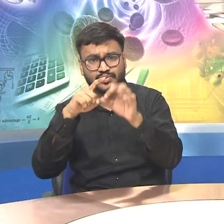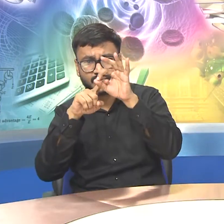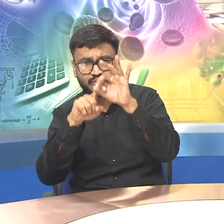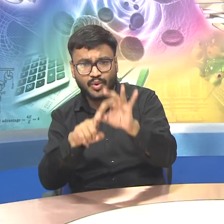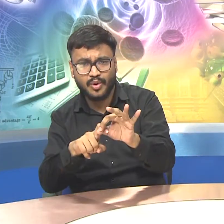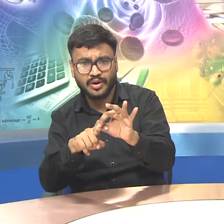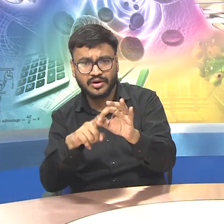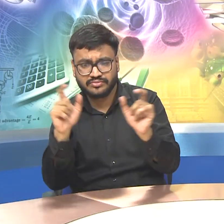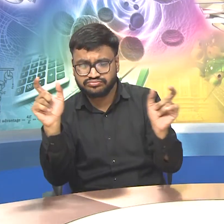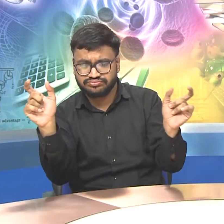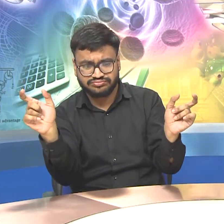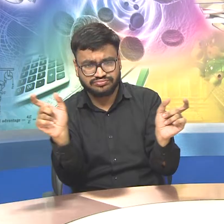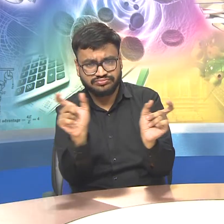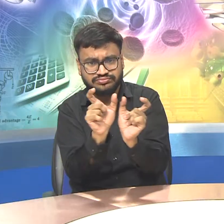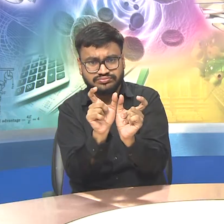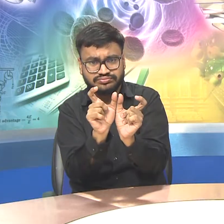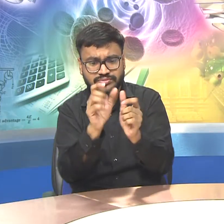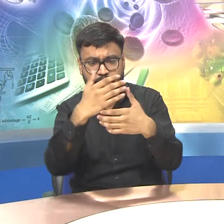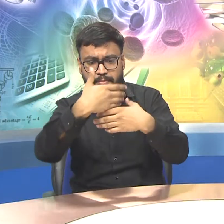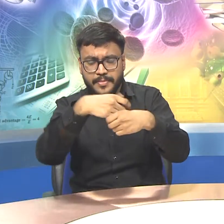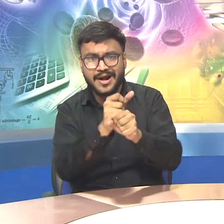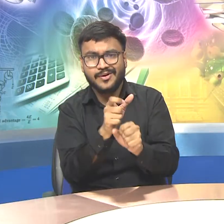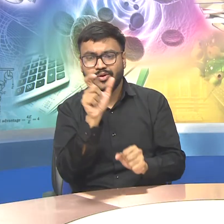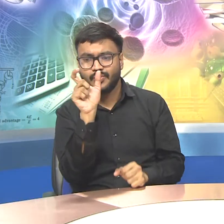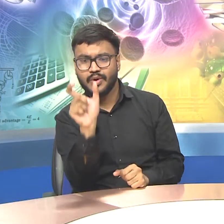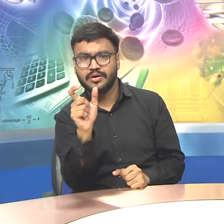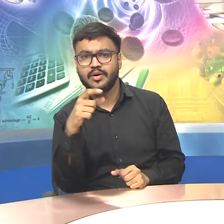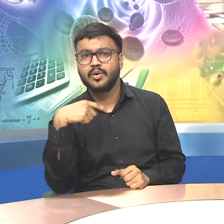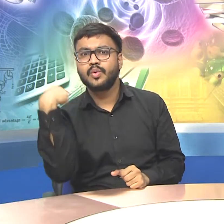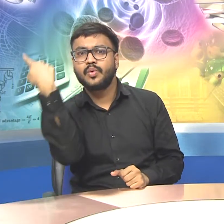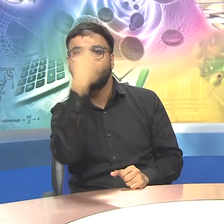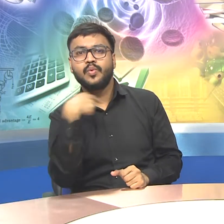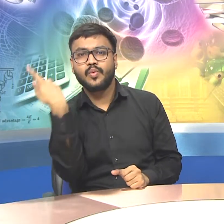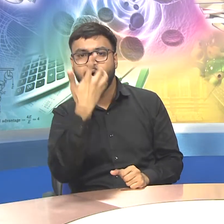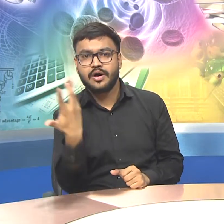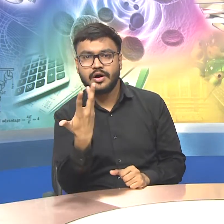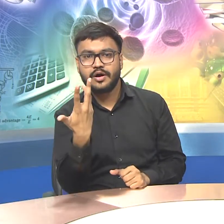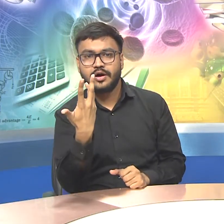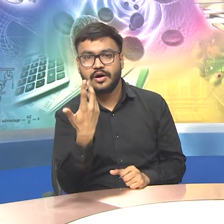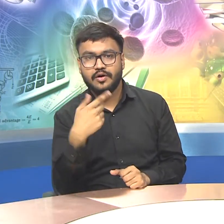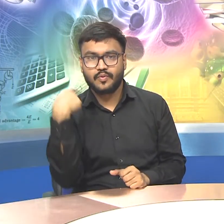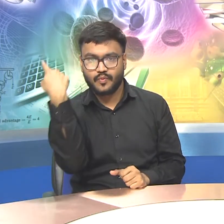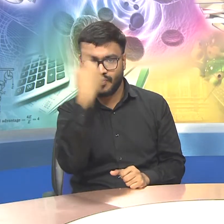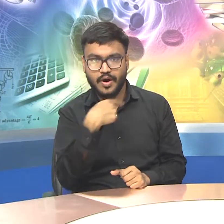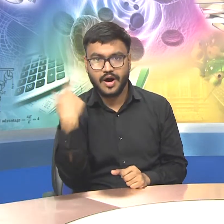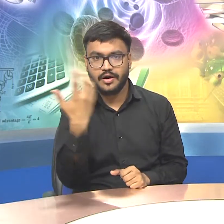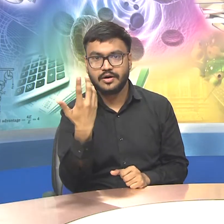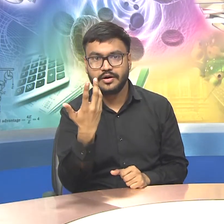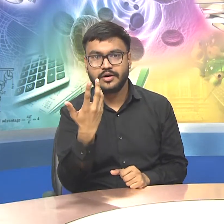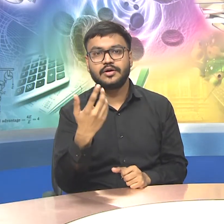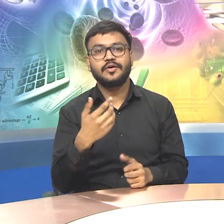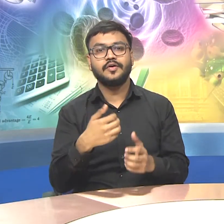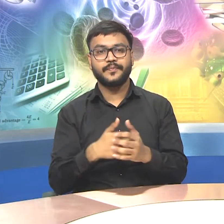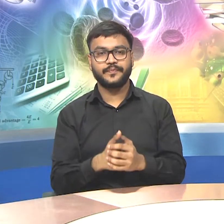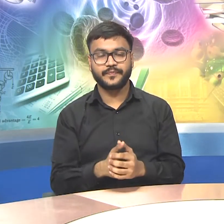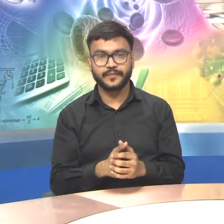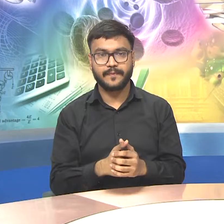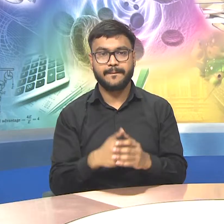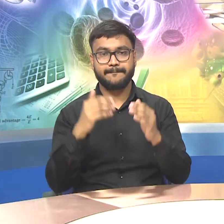Same as previous, it also has two specific signs which has their specific meaning to create